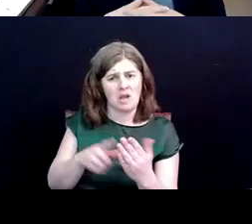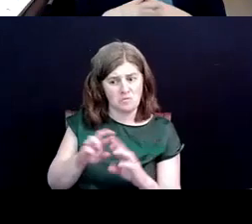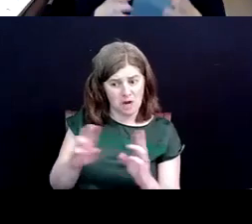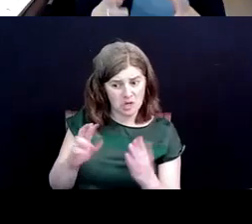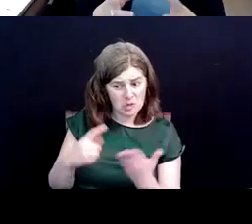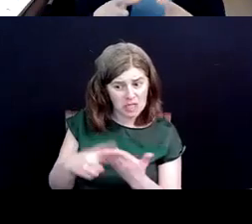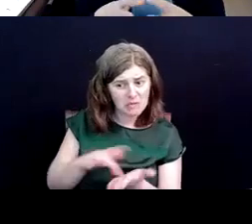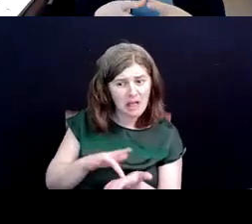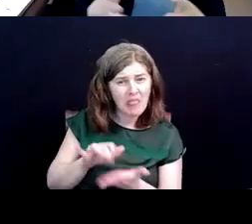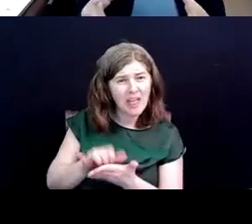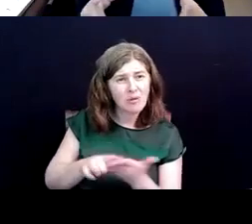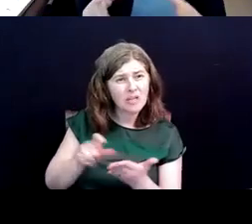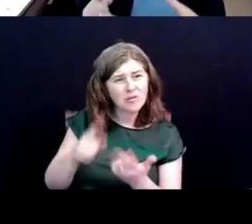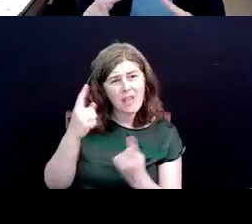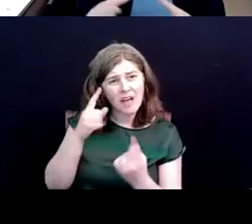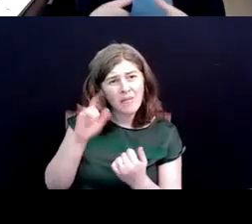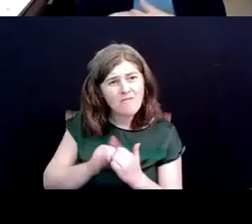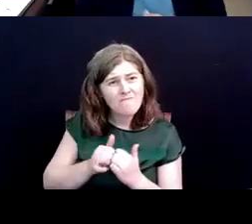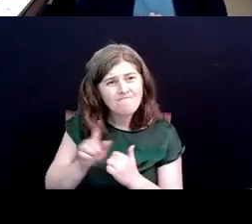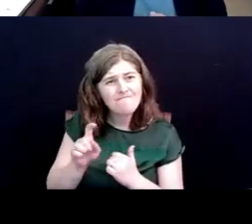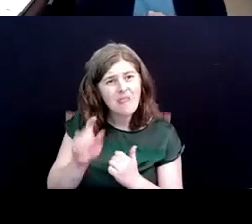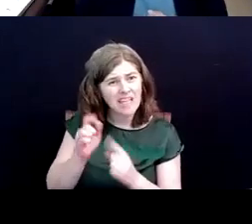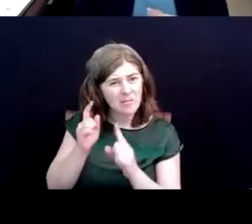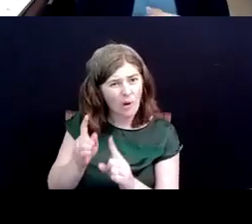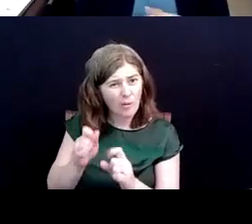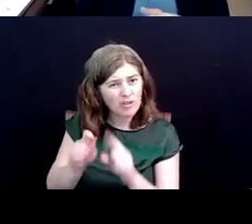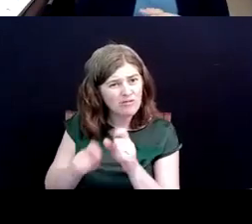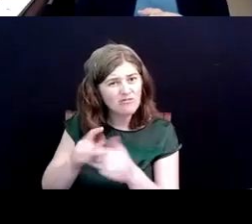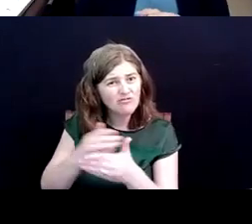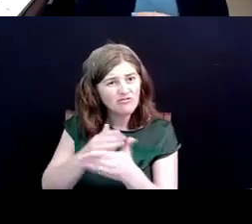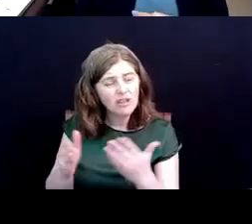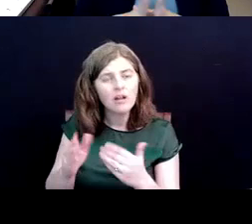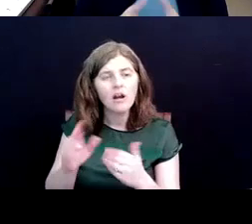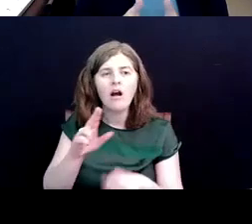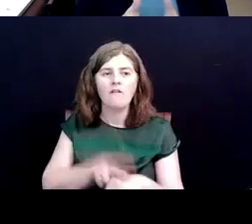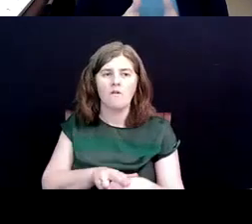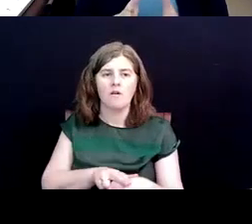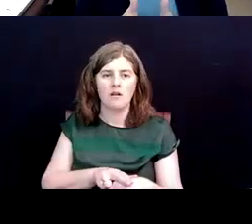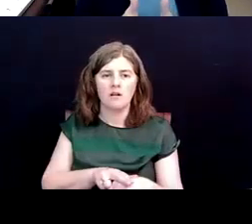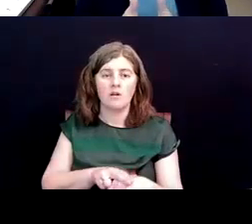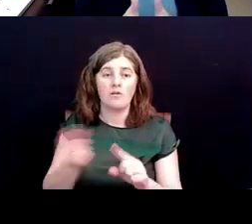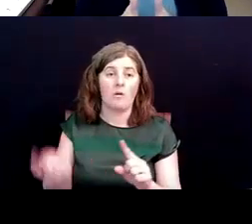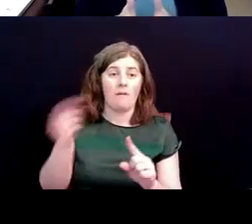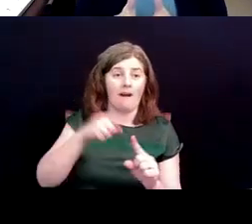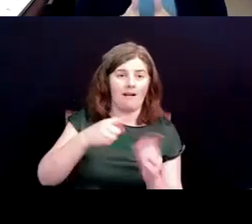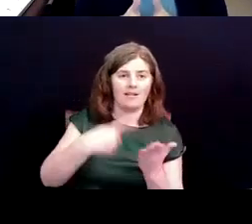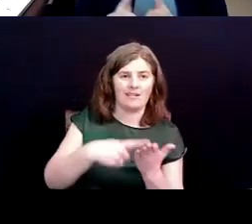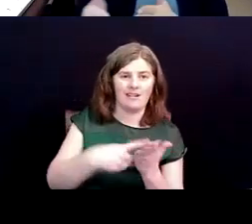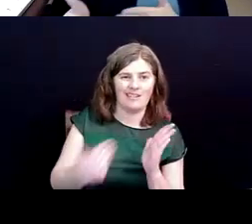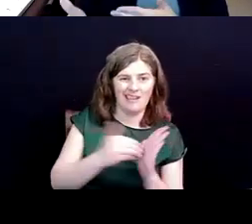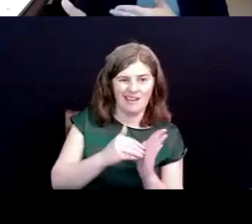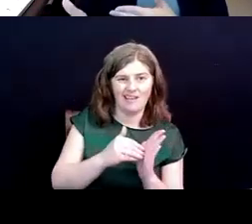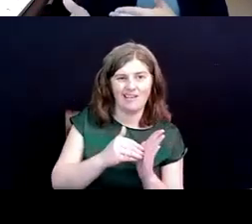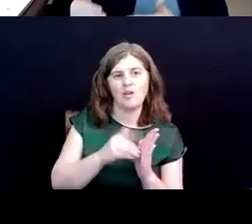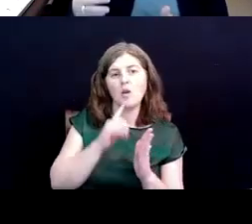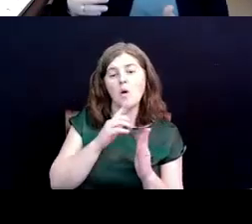where we need to think about, and is that the point we need to be at? Of course, we then need to revisit that as well and think about, 6 months